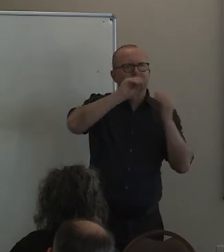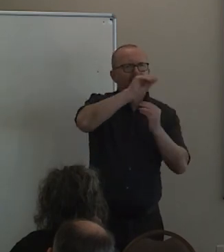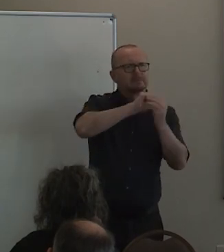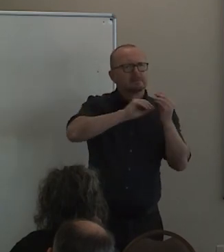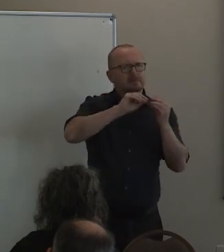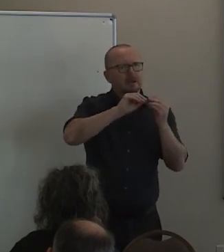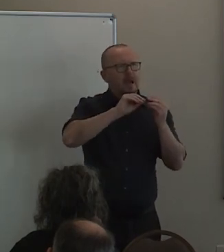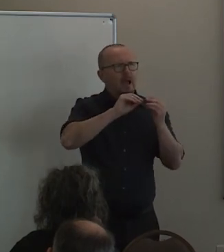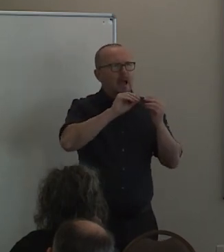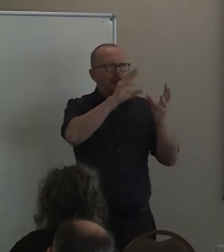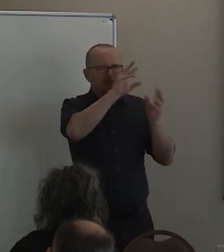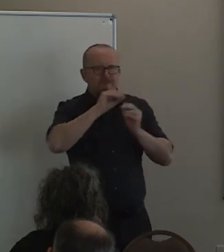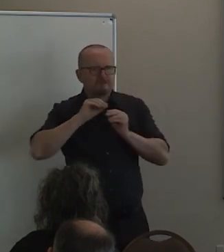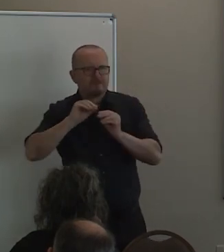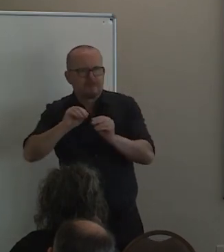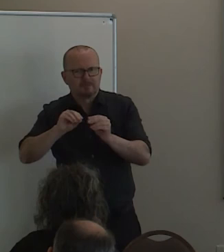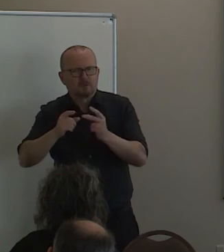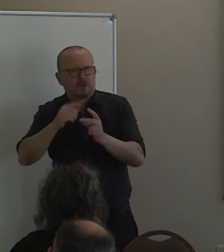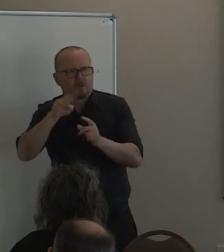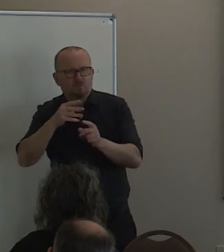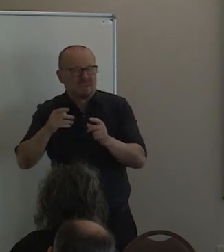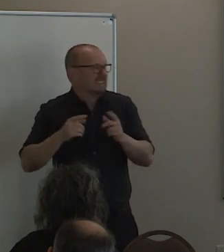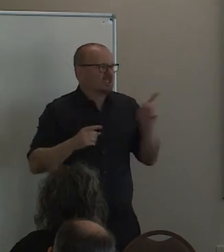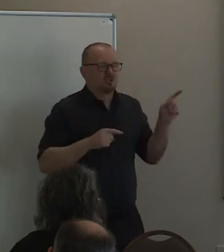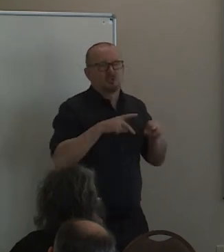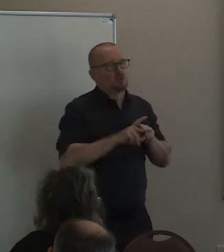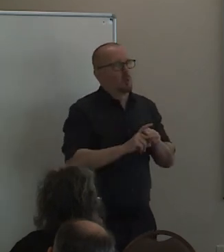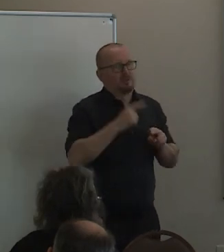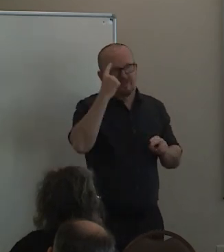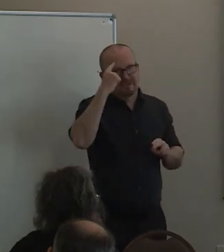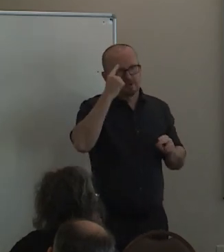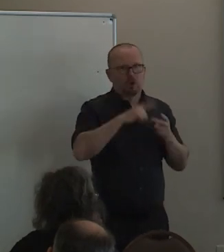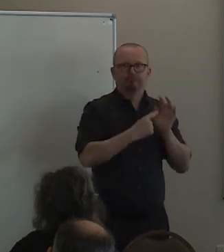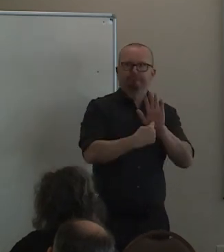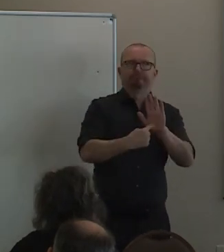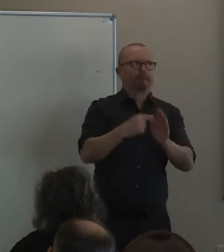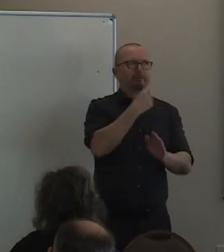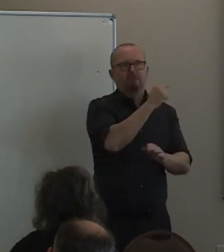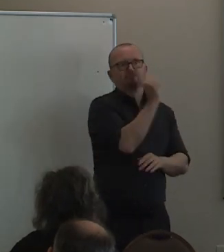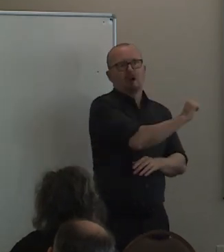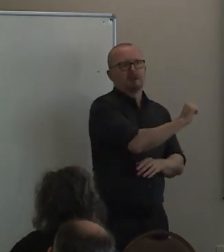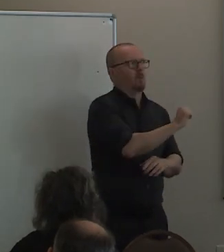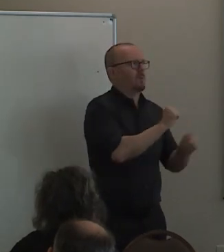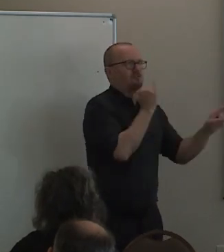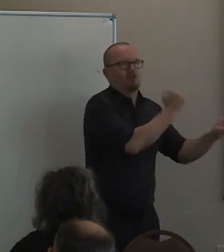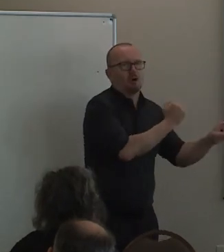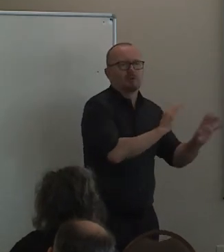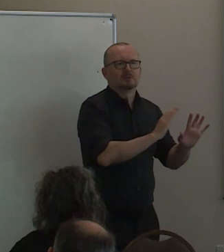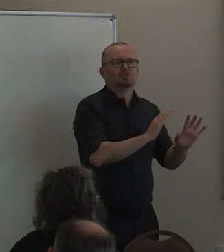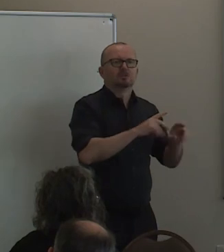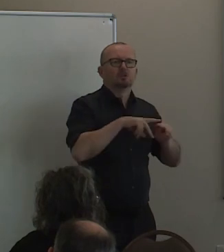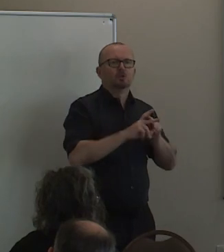along some sort of quadrant maybe? It's just kind of a tool for thinking with rather than saying, this is right and that is wrong.